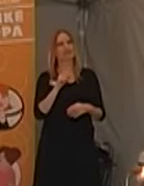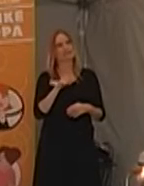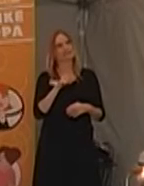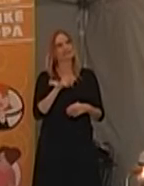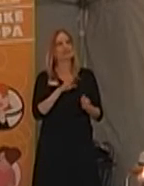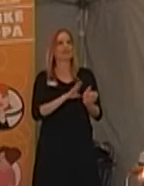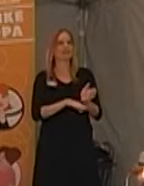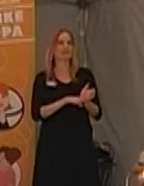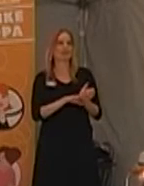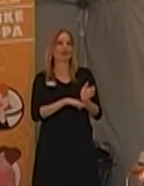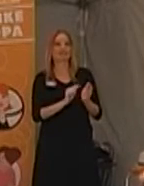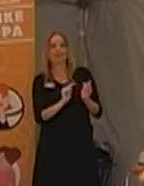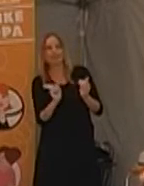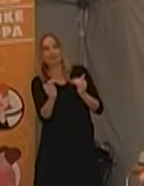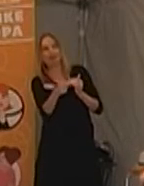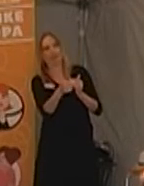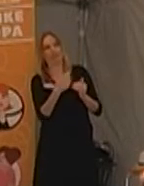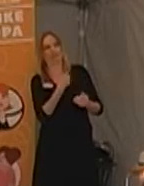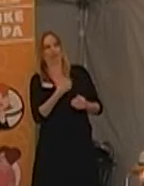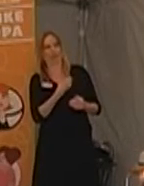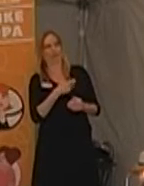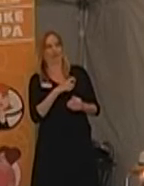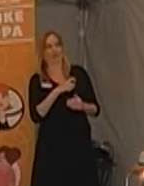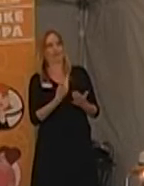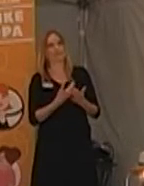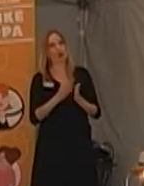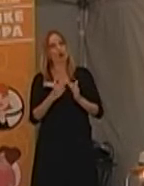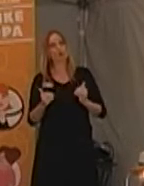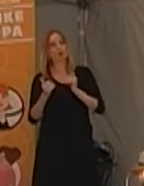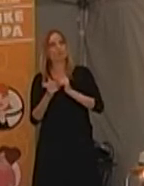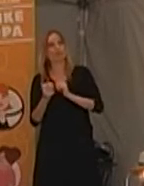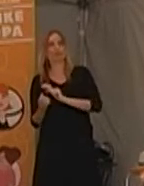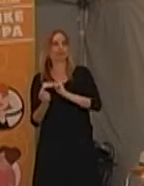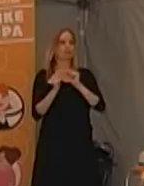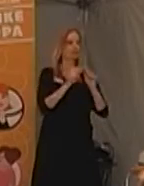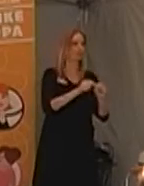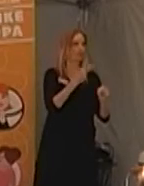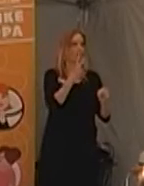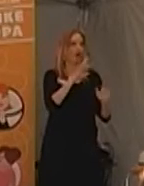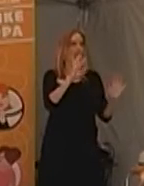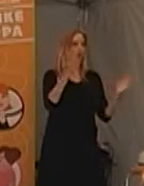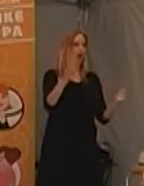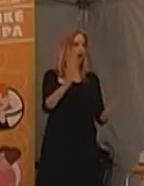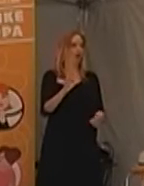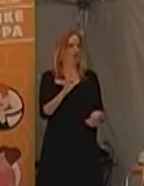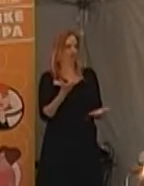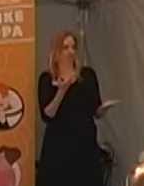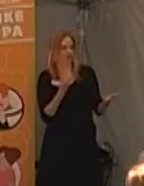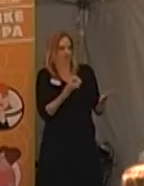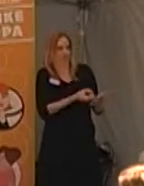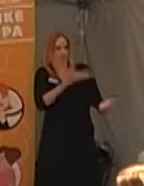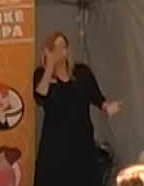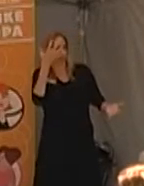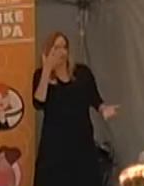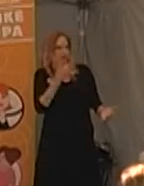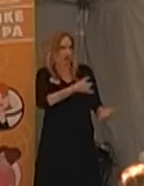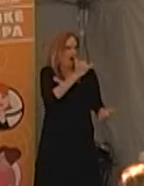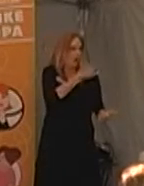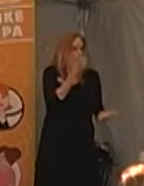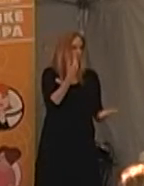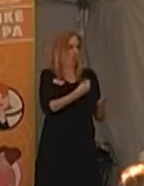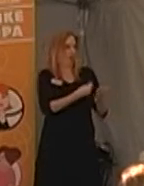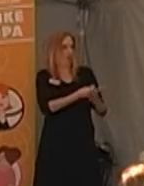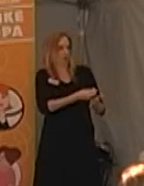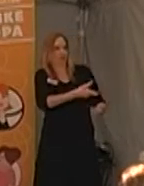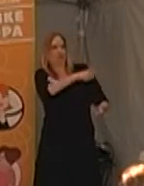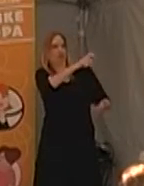something behind that. So when you come from Britain, you say, well, look at this expensive beer, look at the high taxes. What you do not